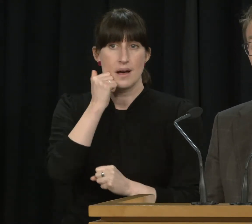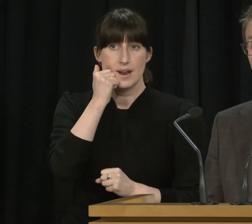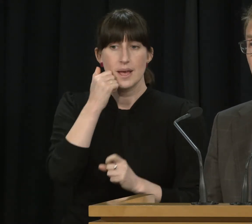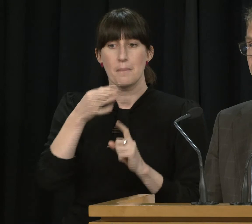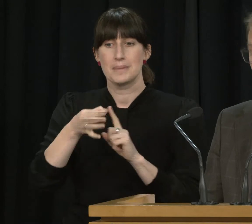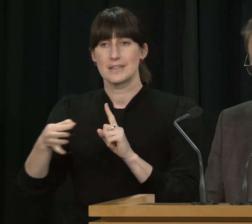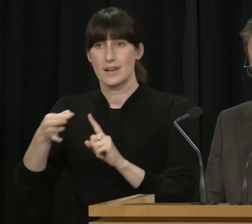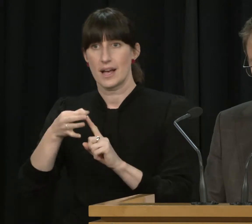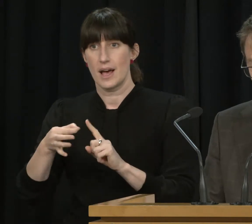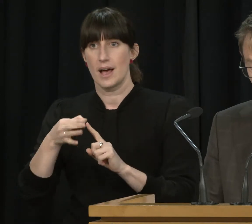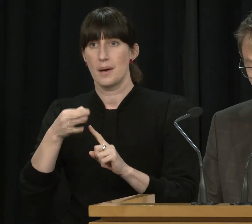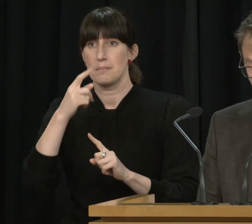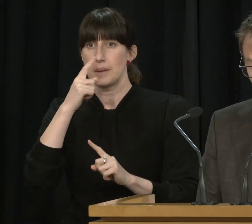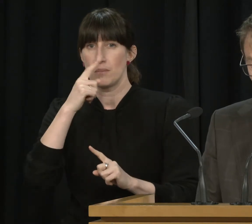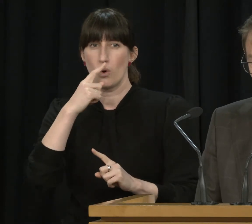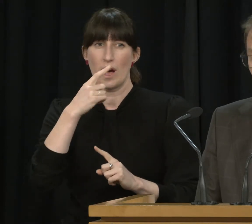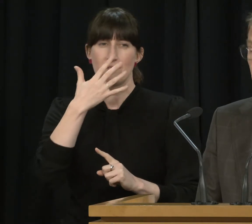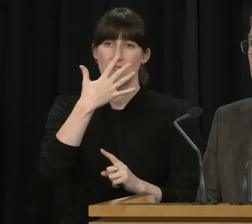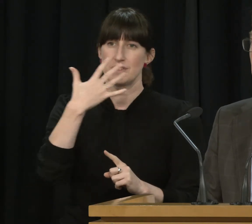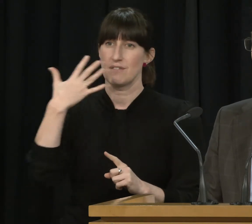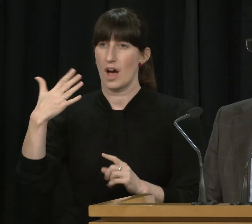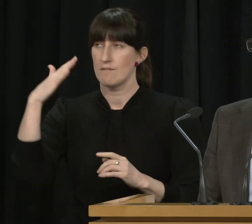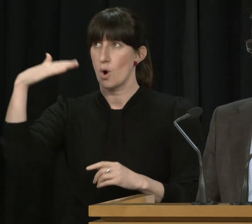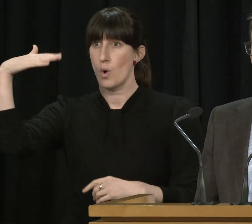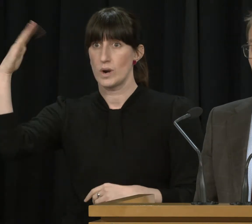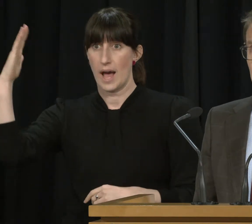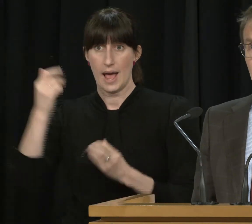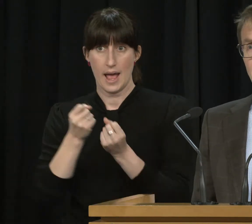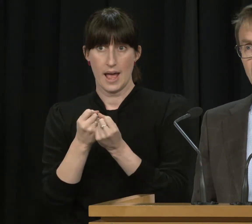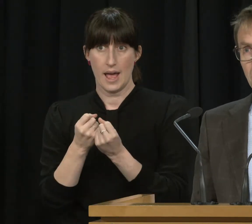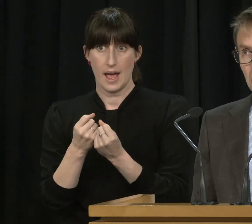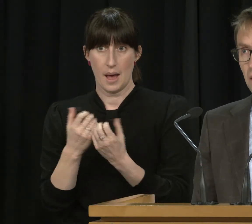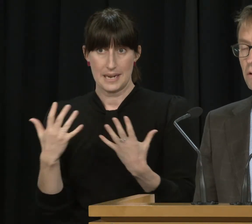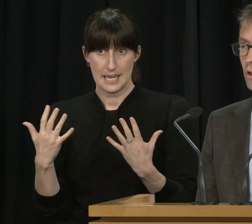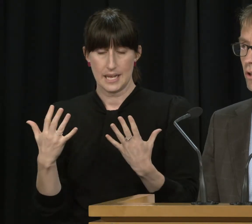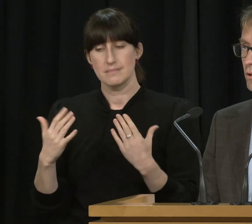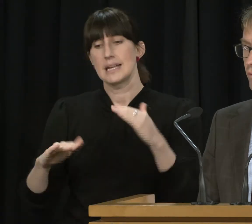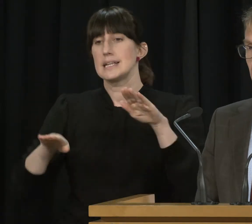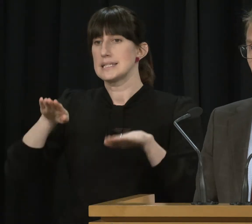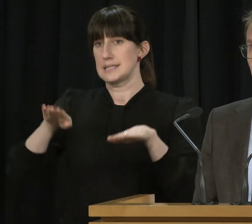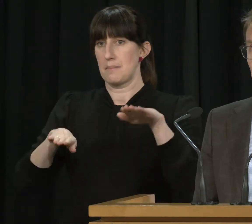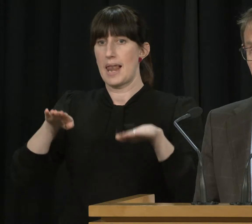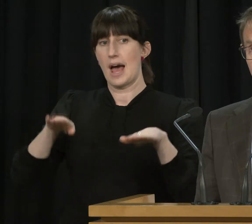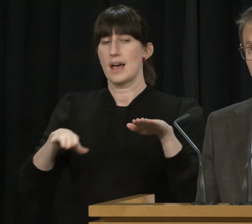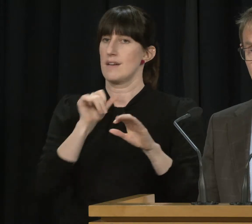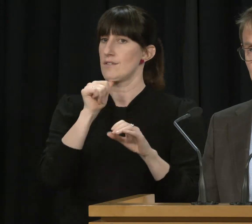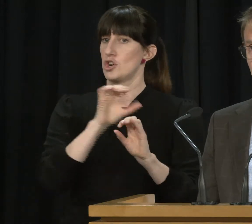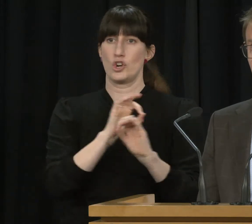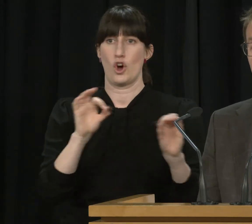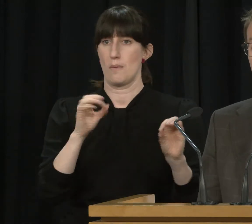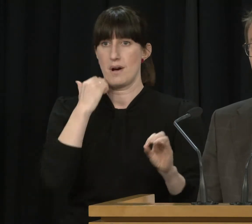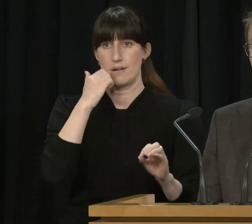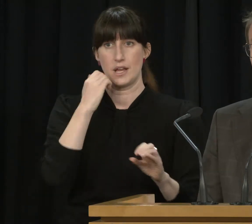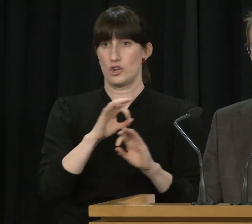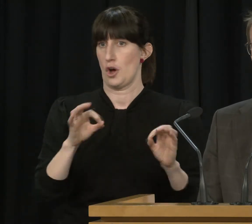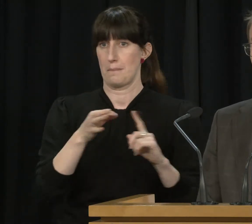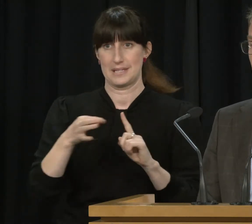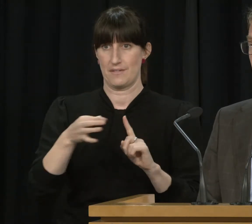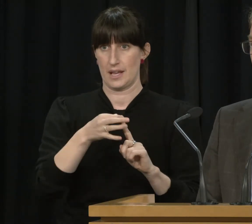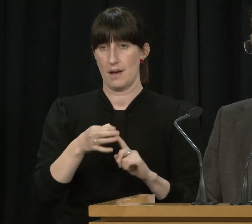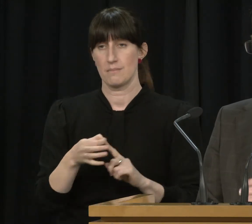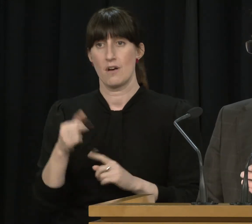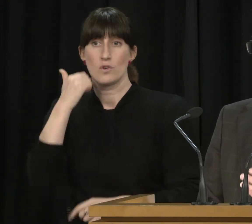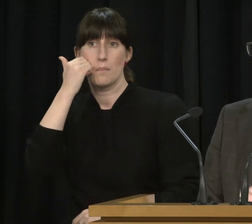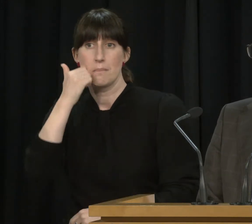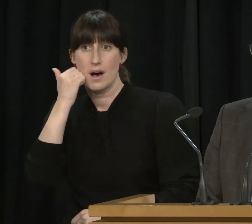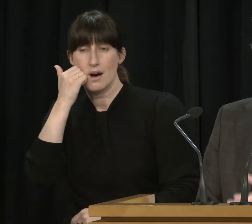those aged 55 and older were by and large similar to those for non-Māori, non-Pacific. For Māori,